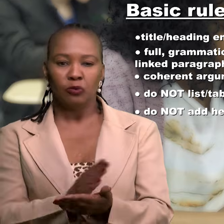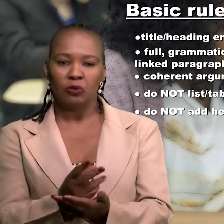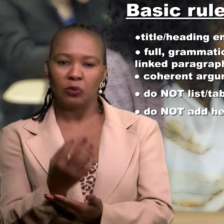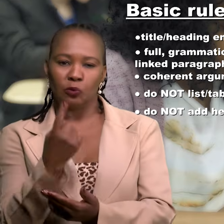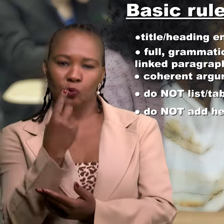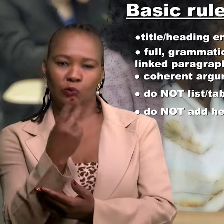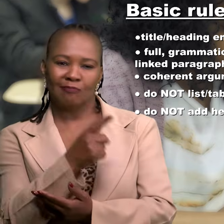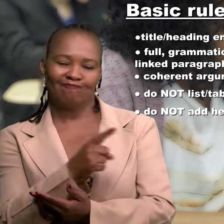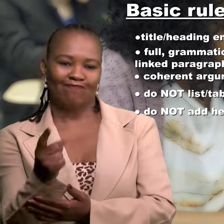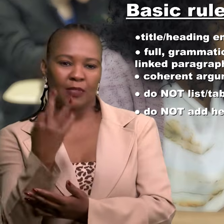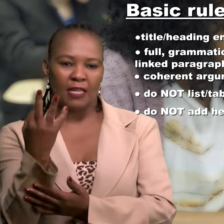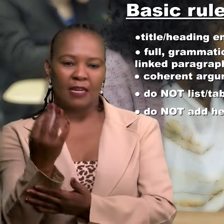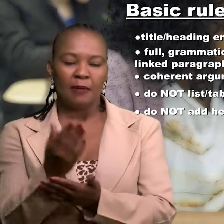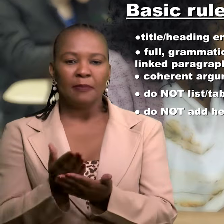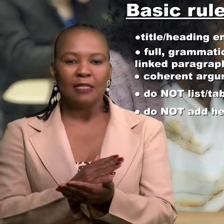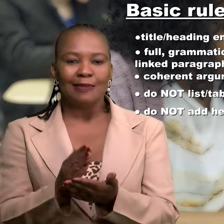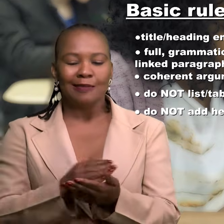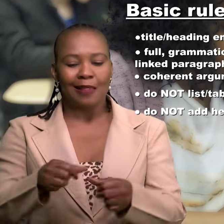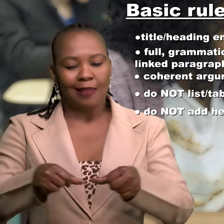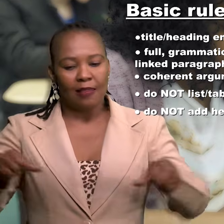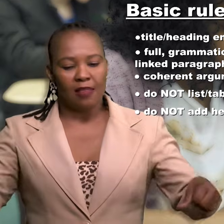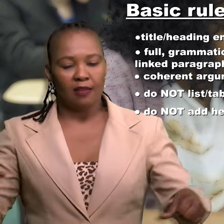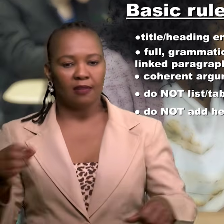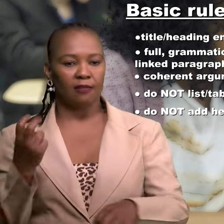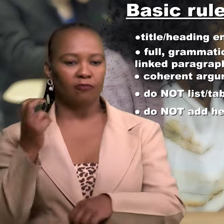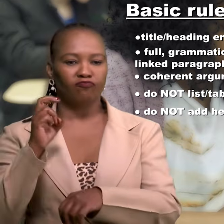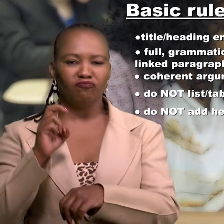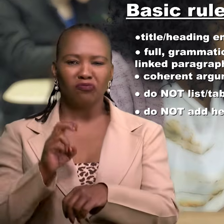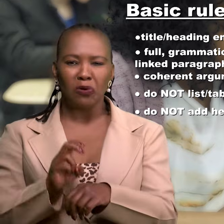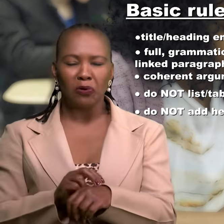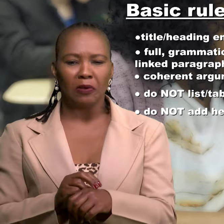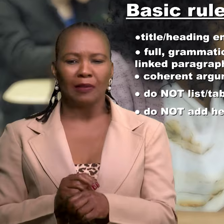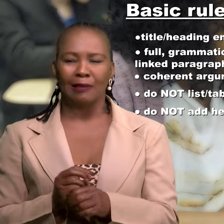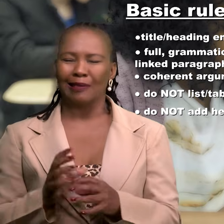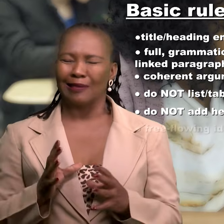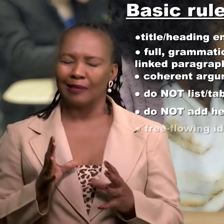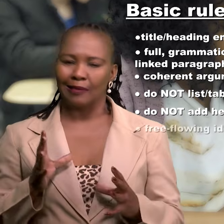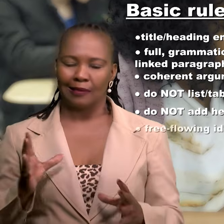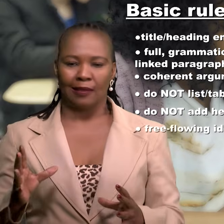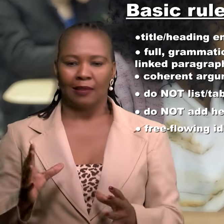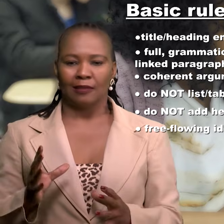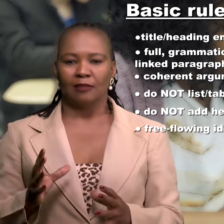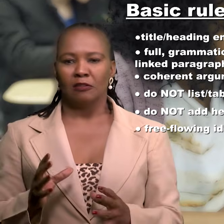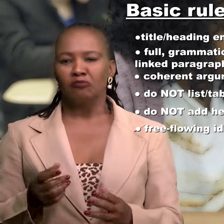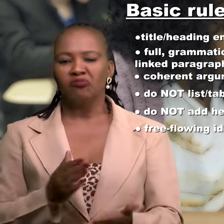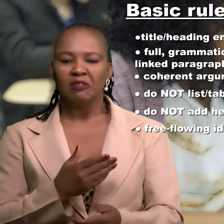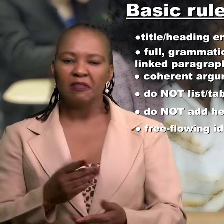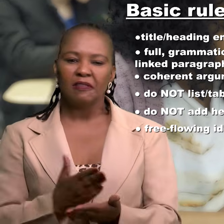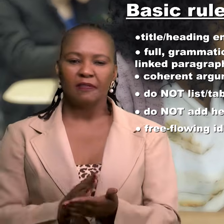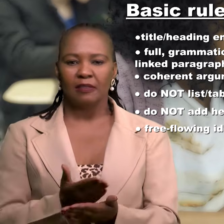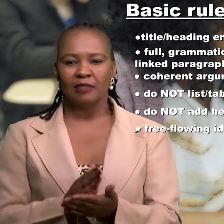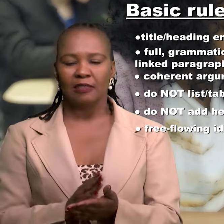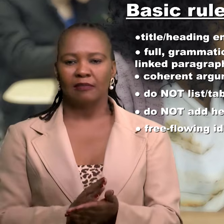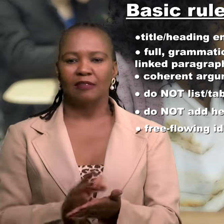length, which does not need any chunking of information into separate sections. We expect